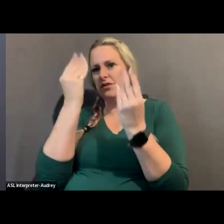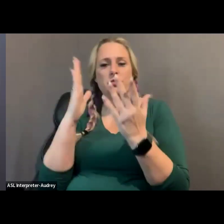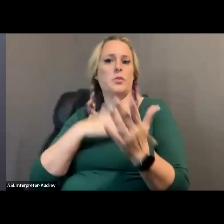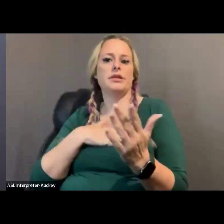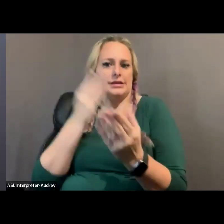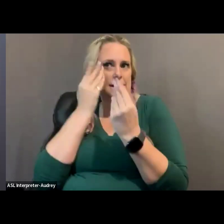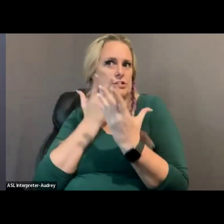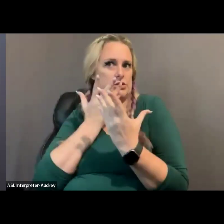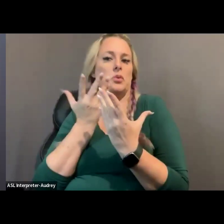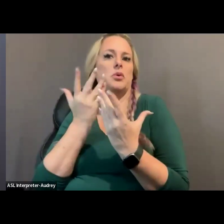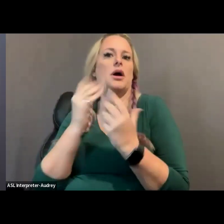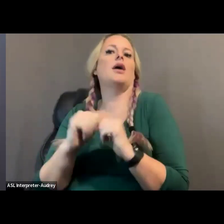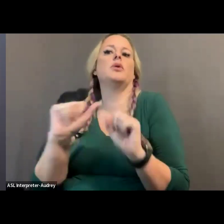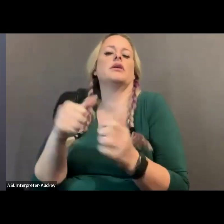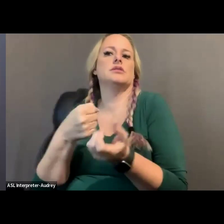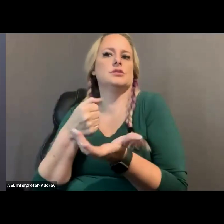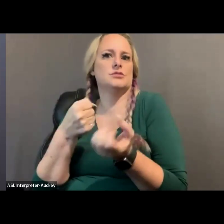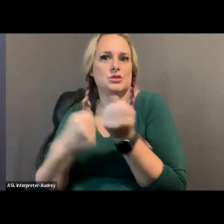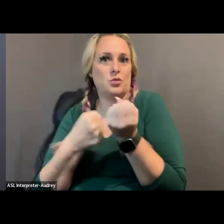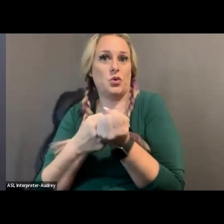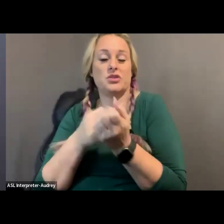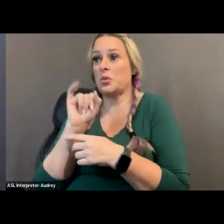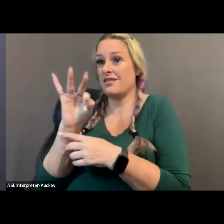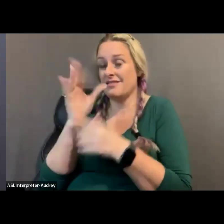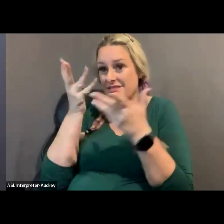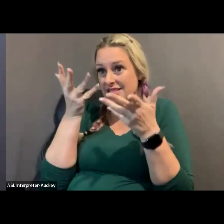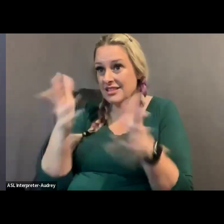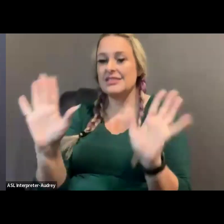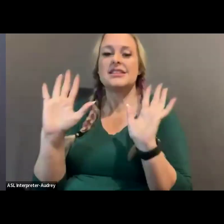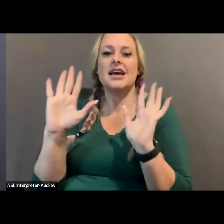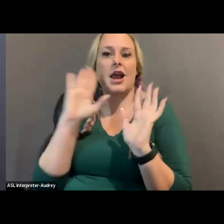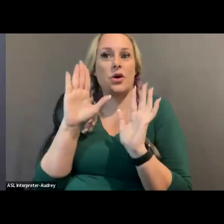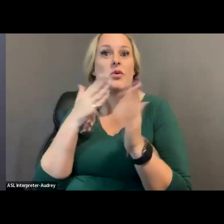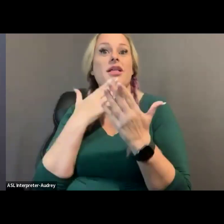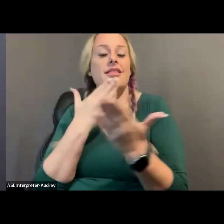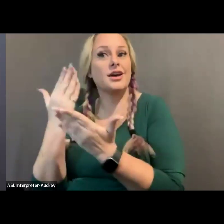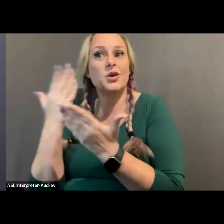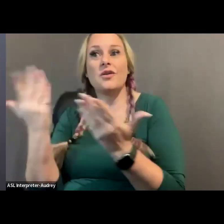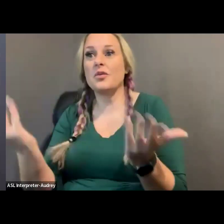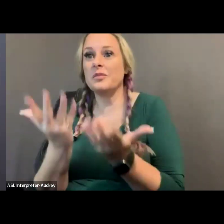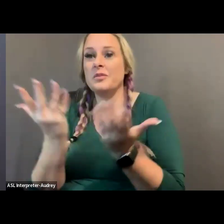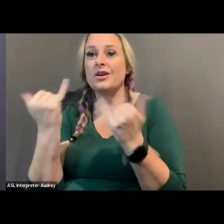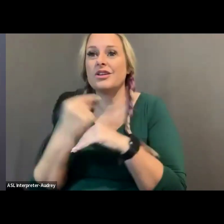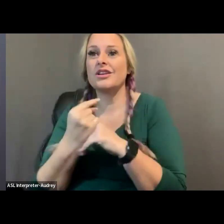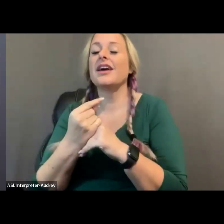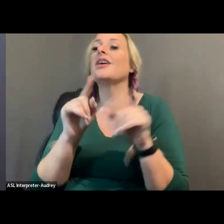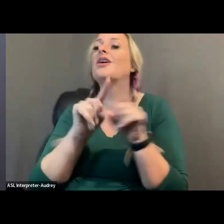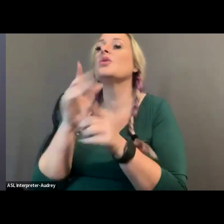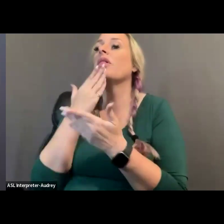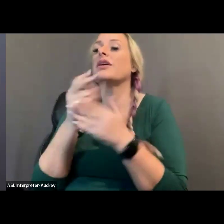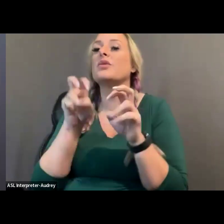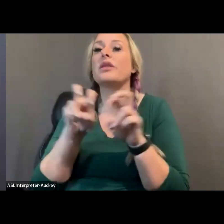questions and we'll be happy to support. But if that is all, then we really want to thank you for being here and thank the